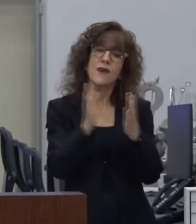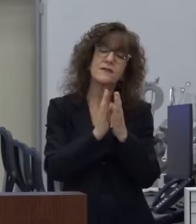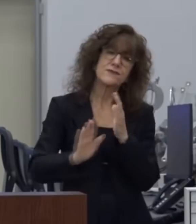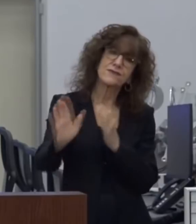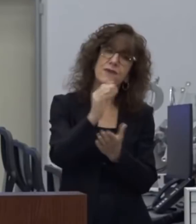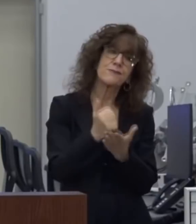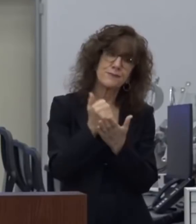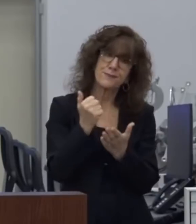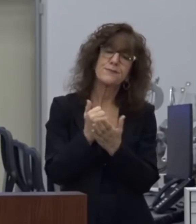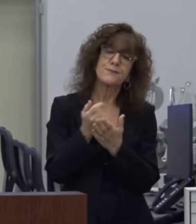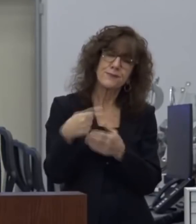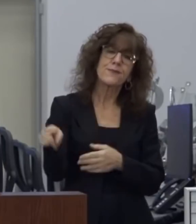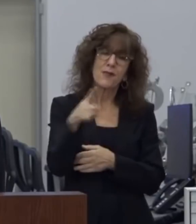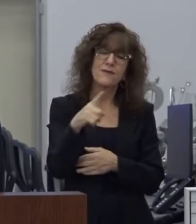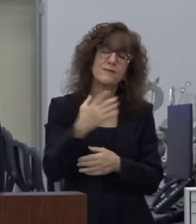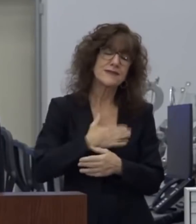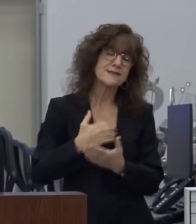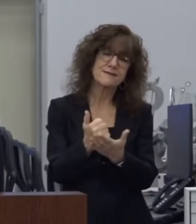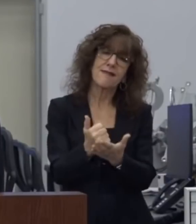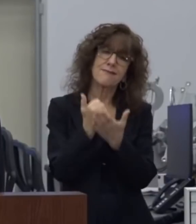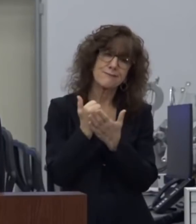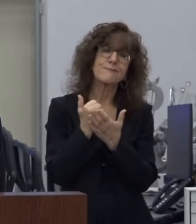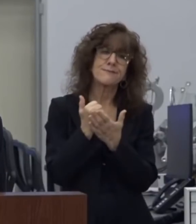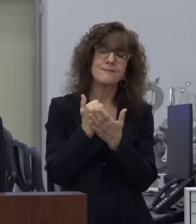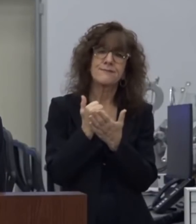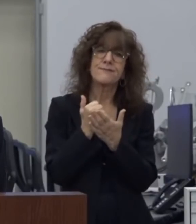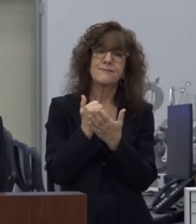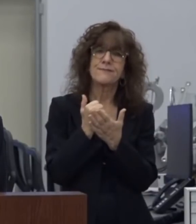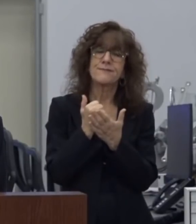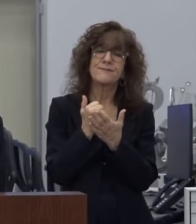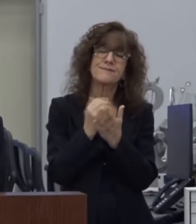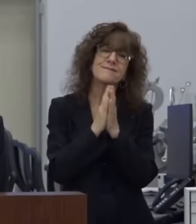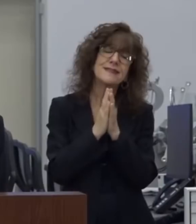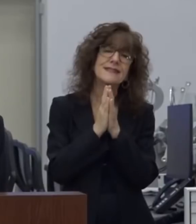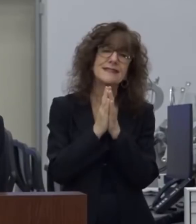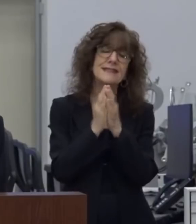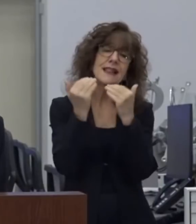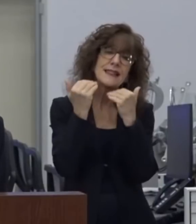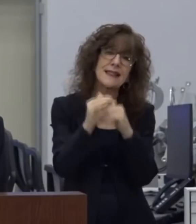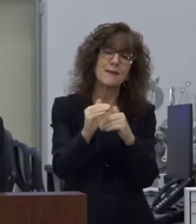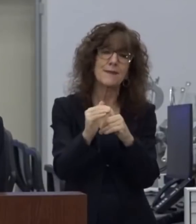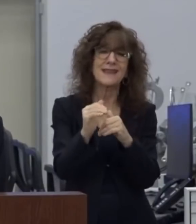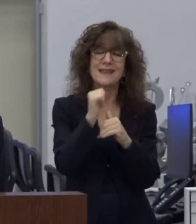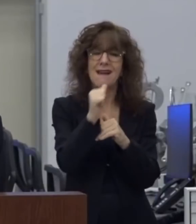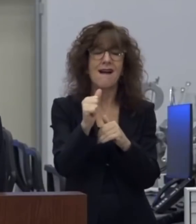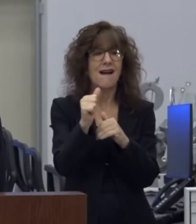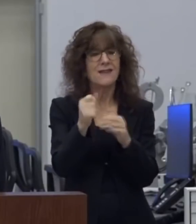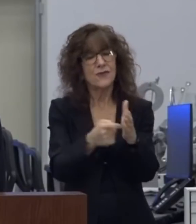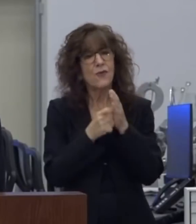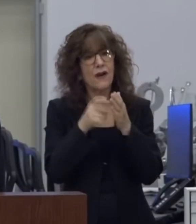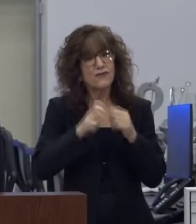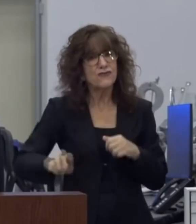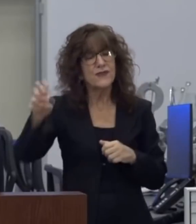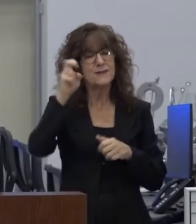help from every Prince Georgian. We ask you please to limit your non-essential trips,